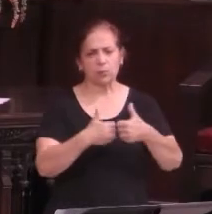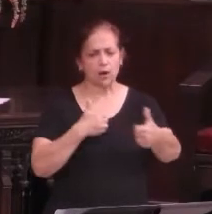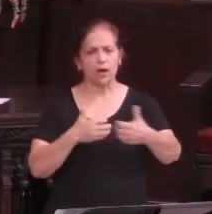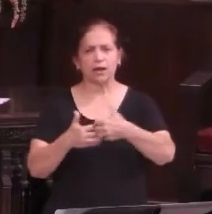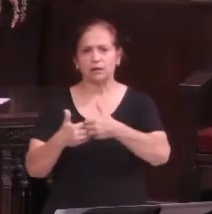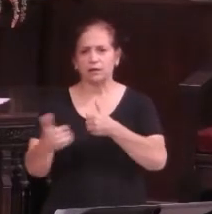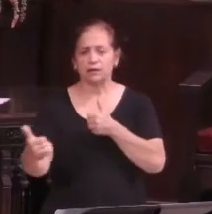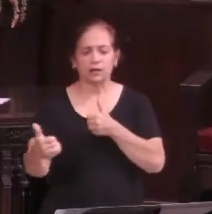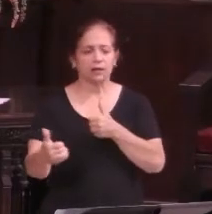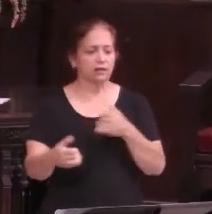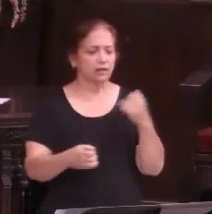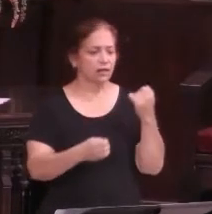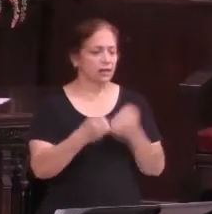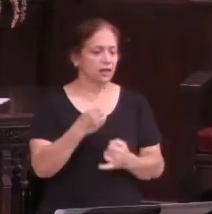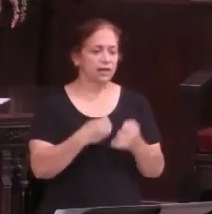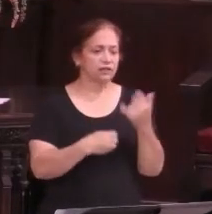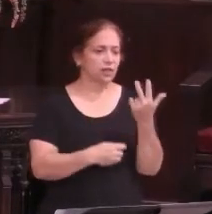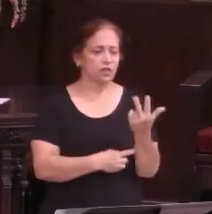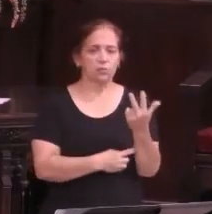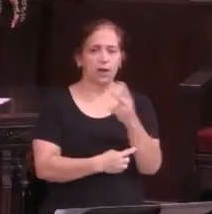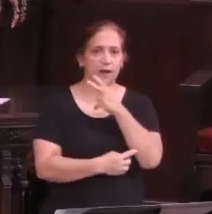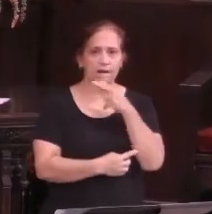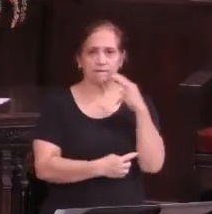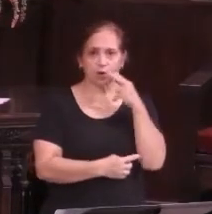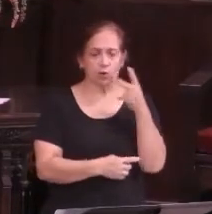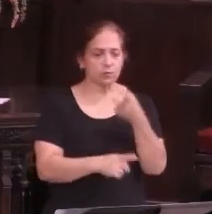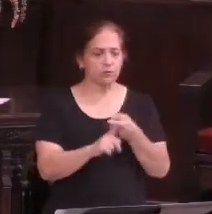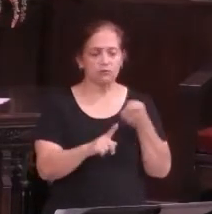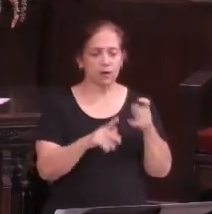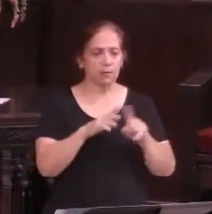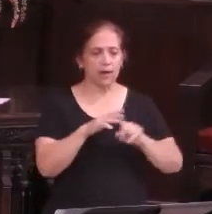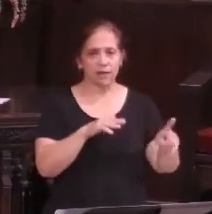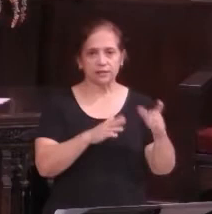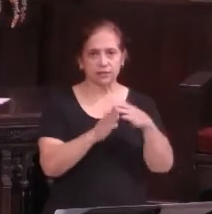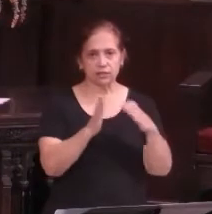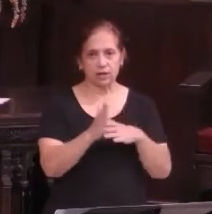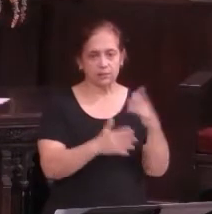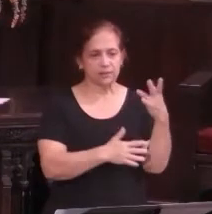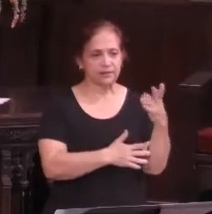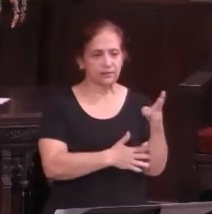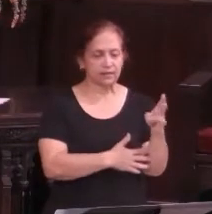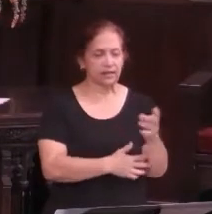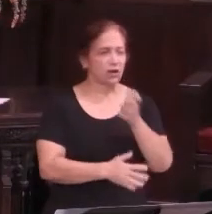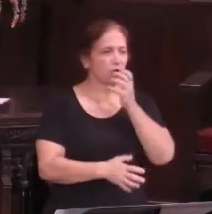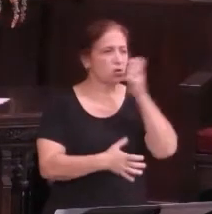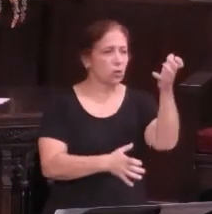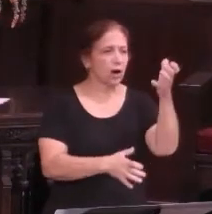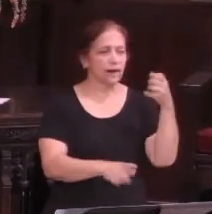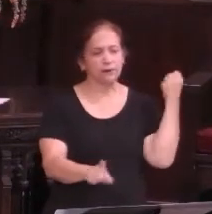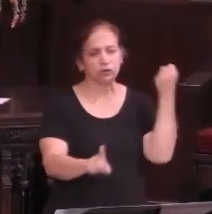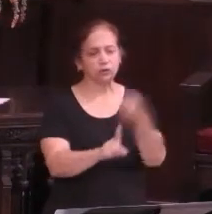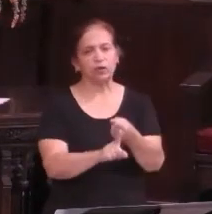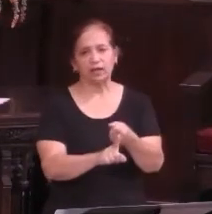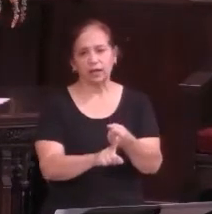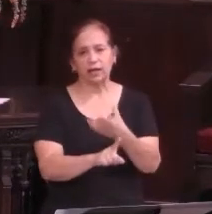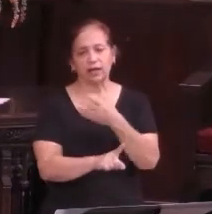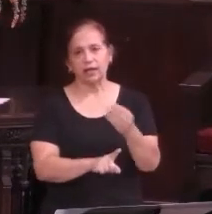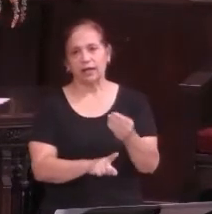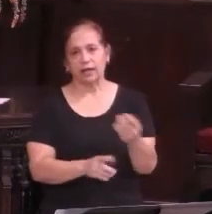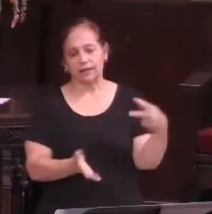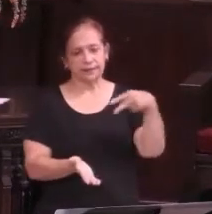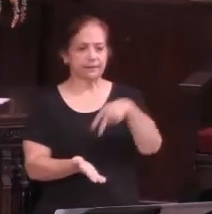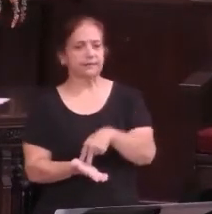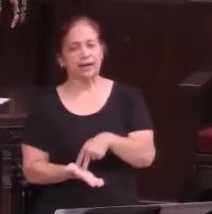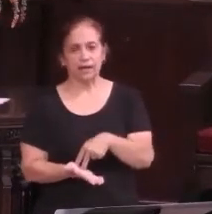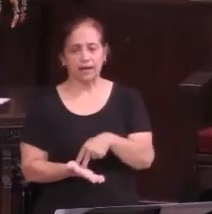one another the last three verbs from Exodus chapter 17, which are crying out, striking, and